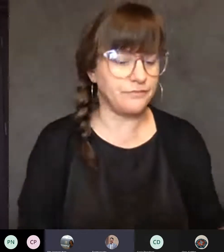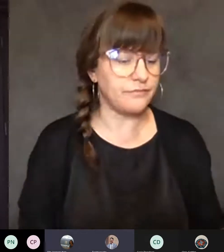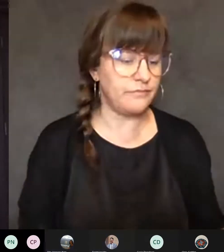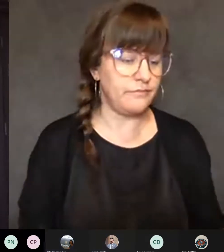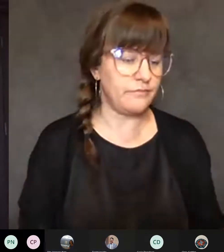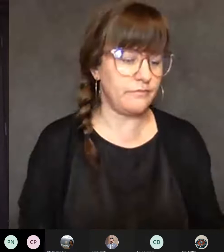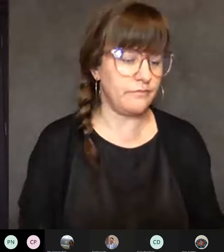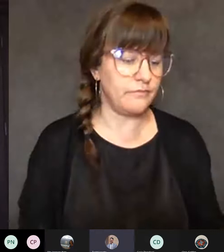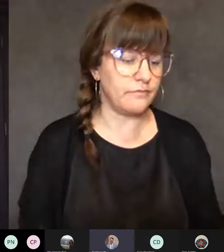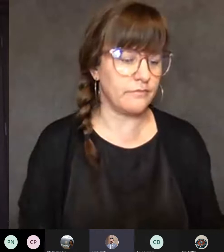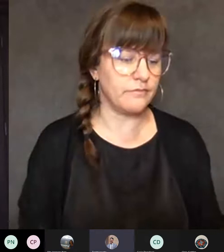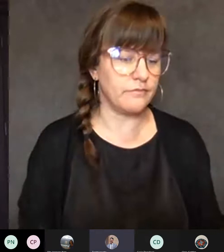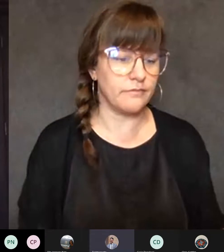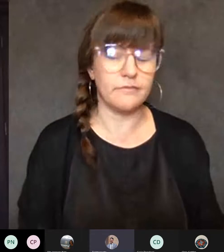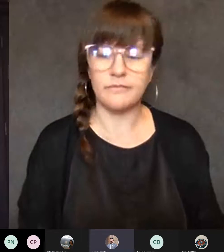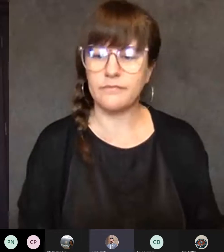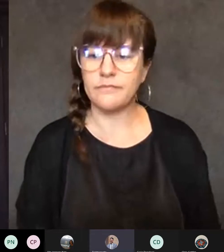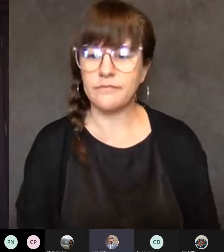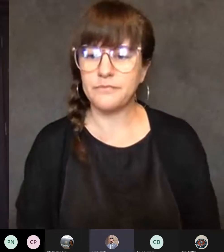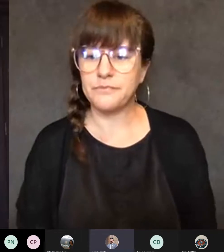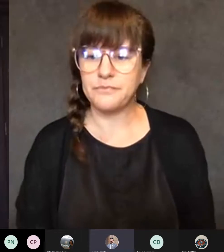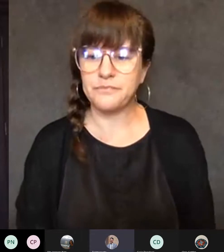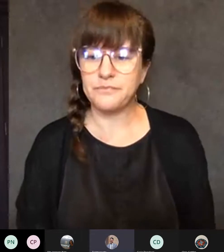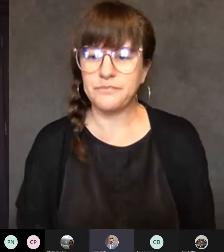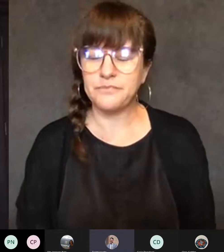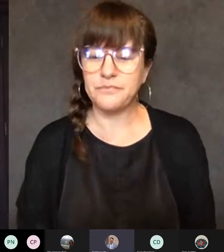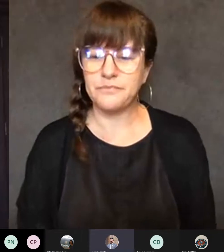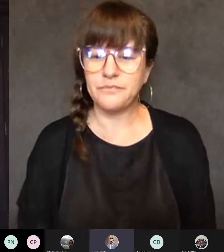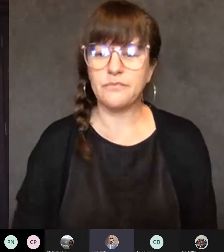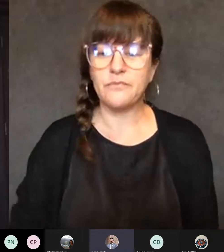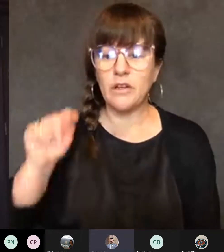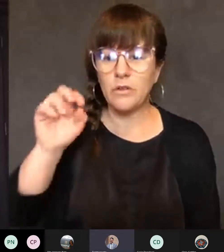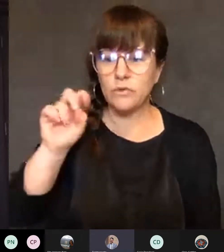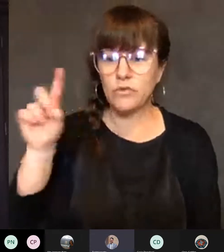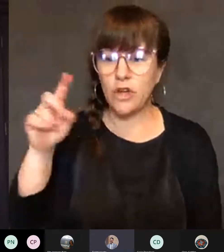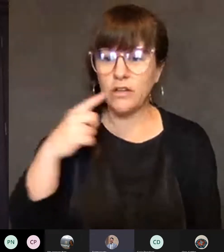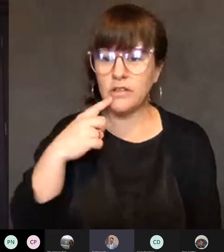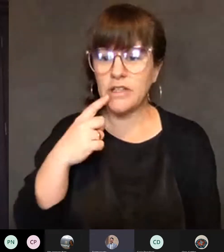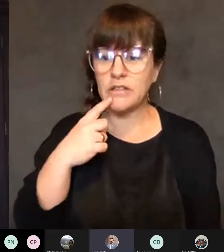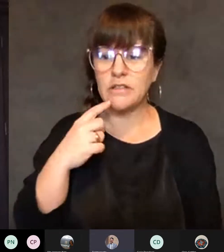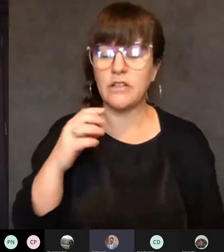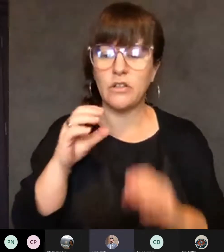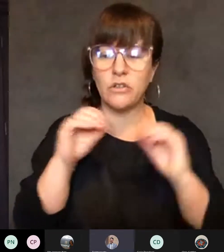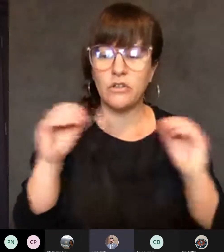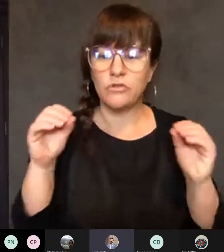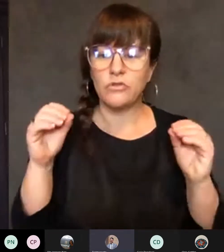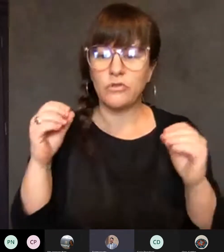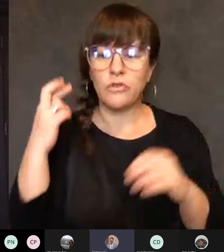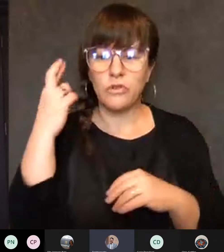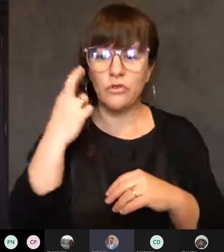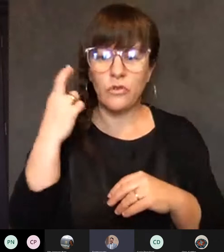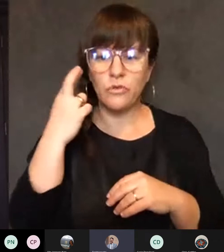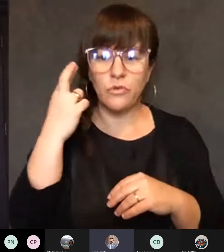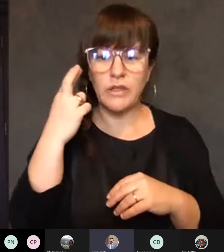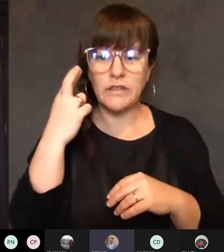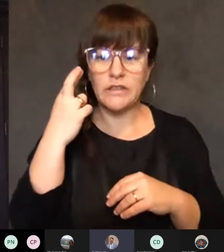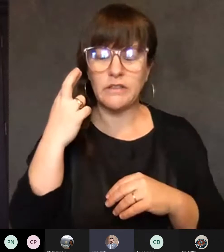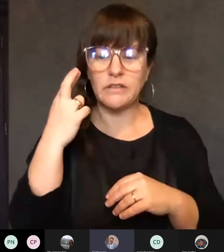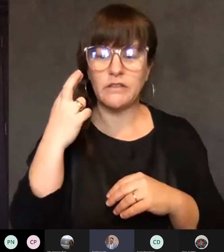So there's no reason to kind of try to squeeze this out as long as